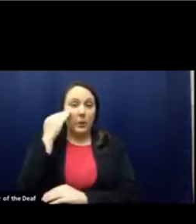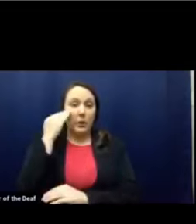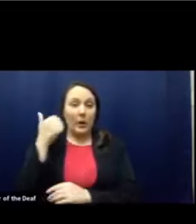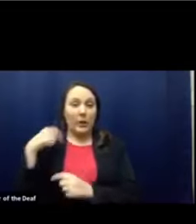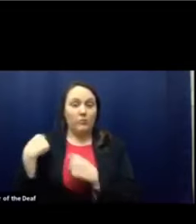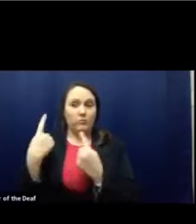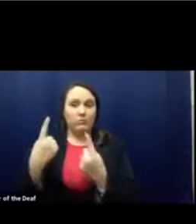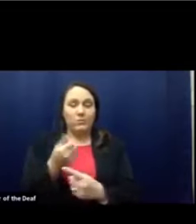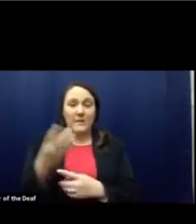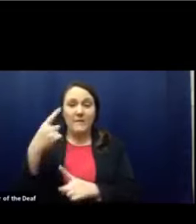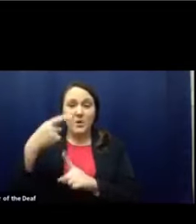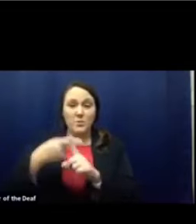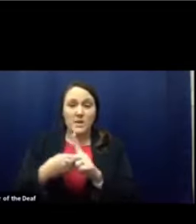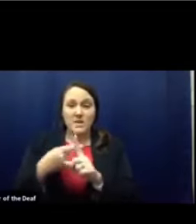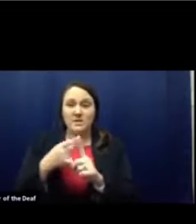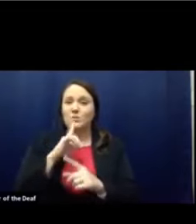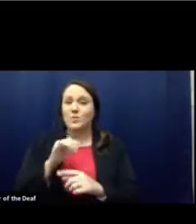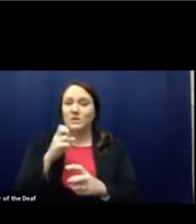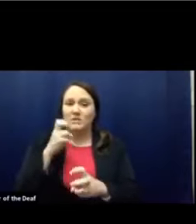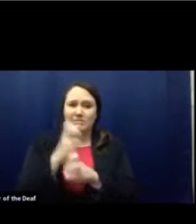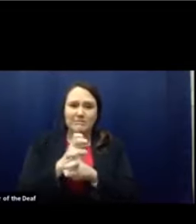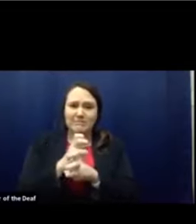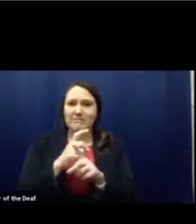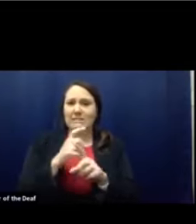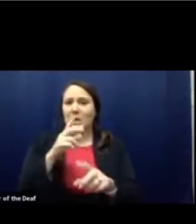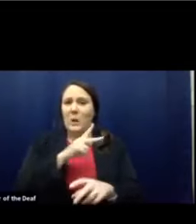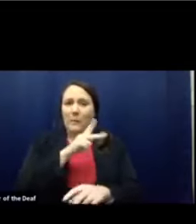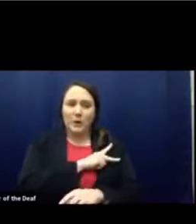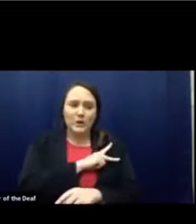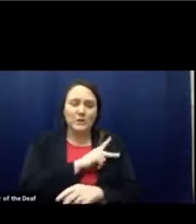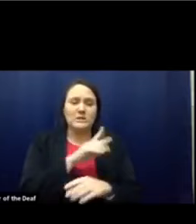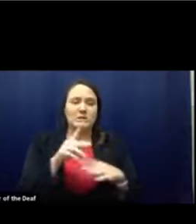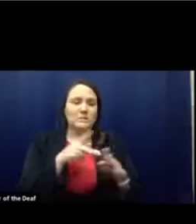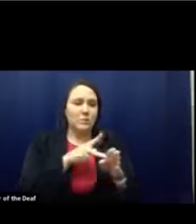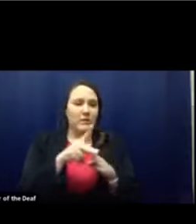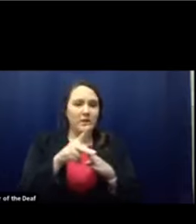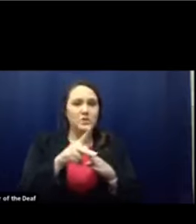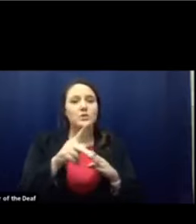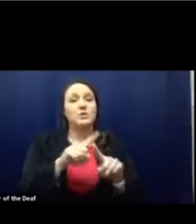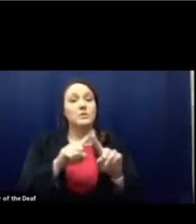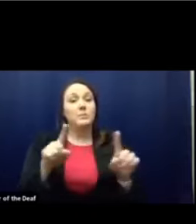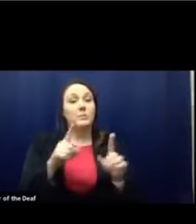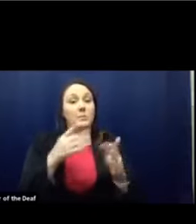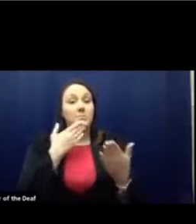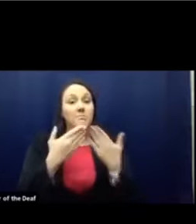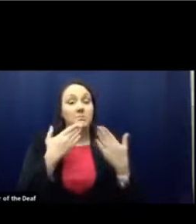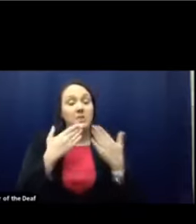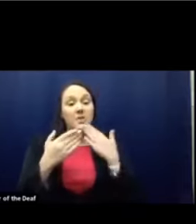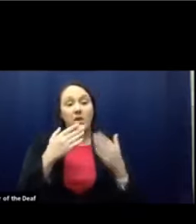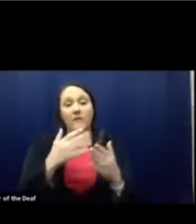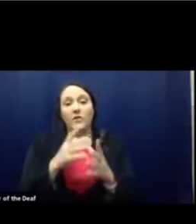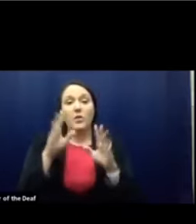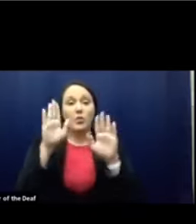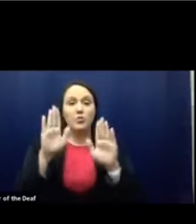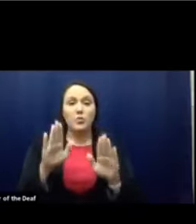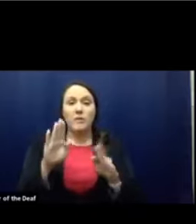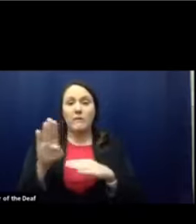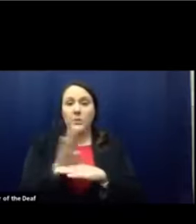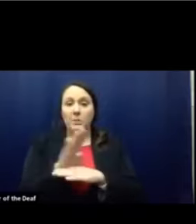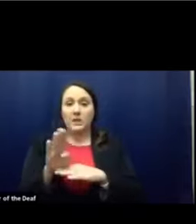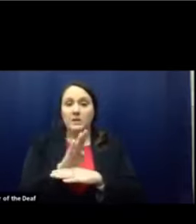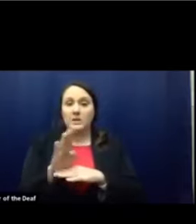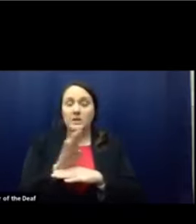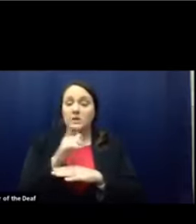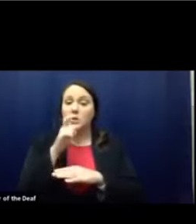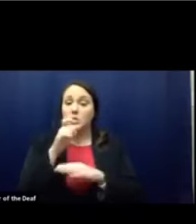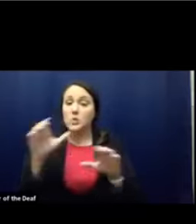several months have been extremely hard, both personally and professionally, and we are thankful for the wonderful businesses who have taken steps to